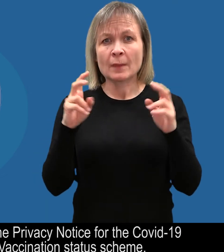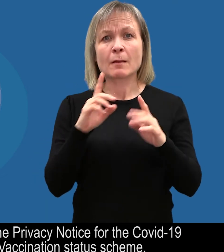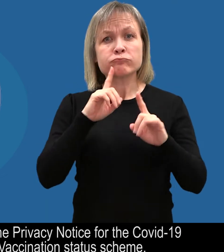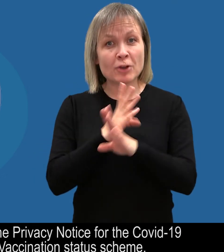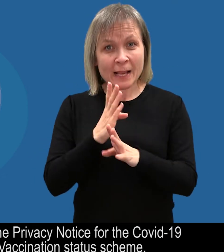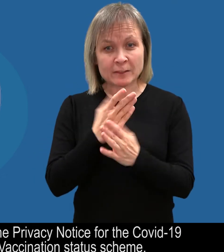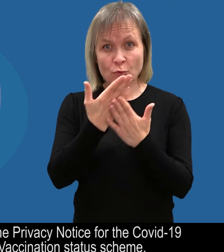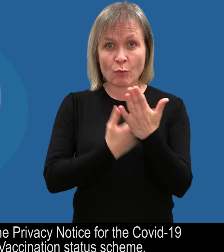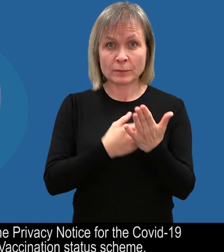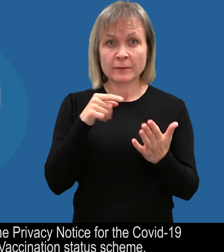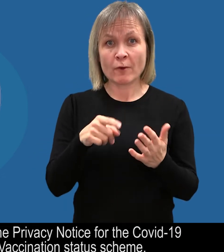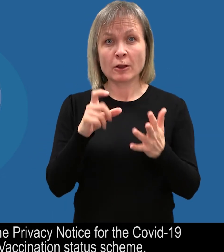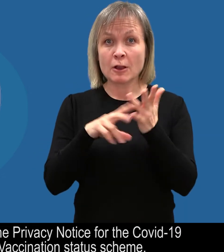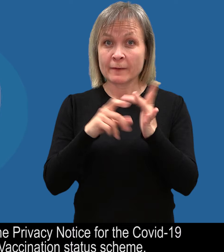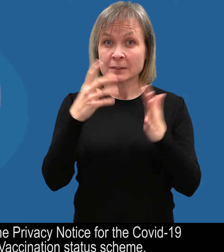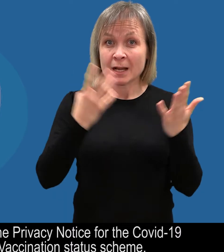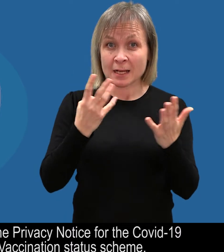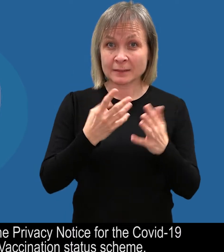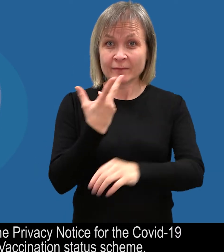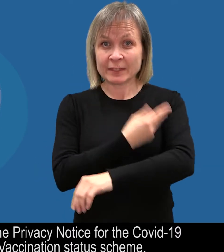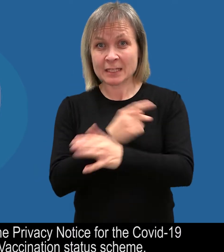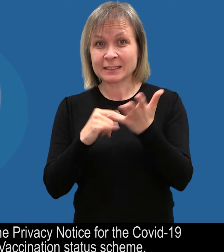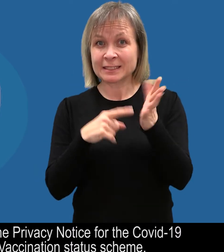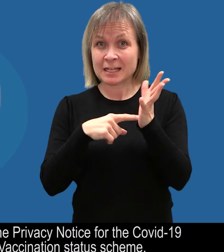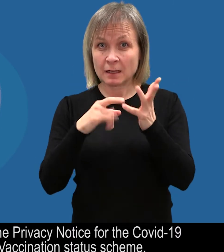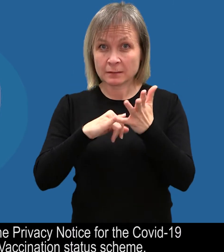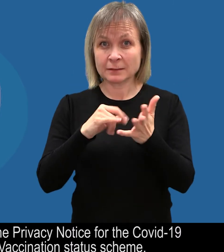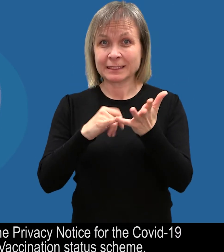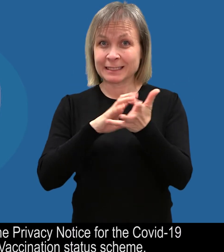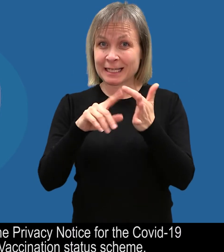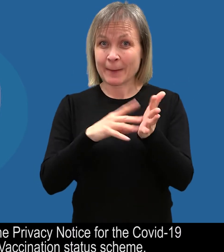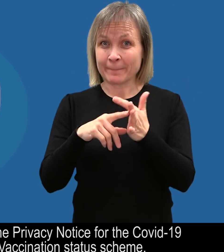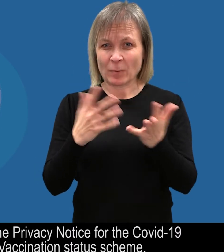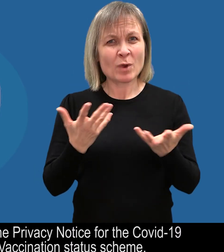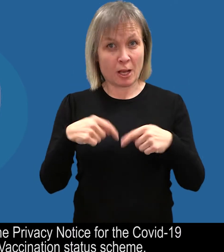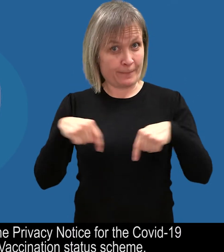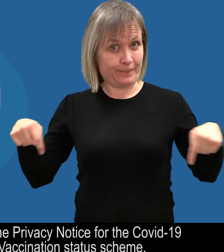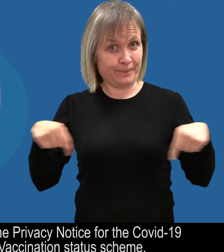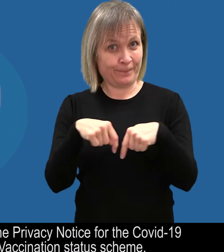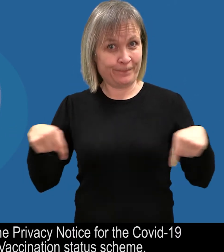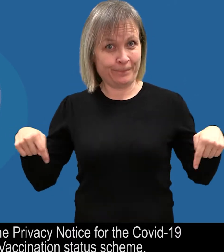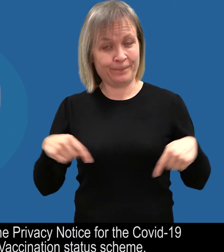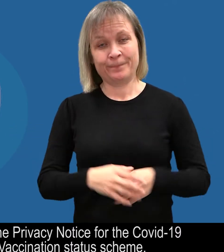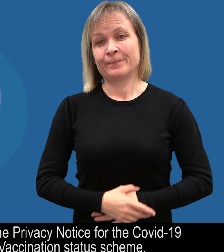Read the privacy notice for the COVID-19 vaccination status scheme. Please follow the link below.